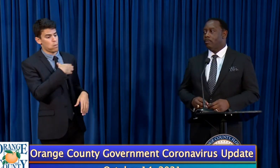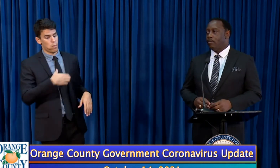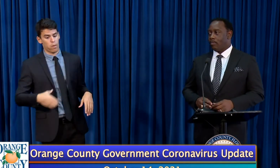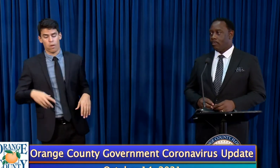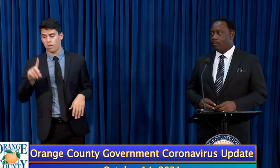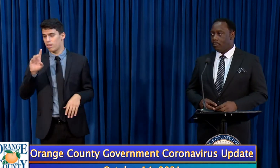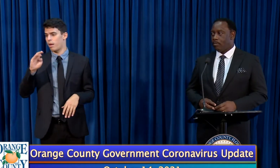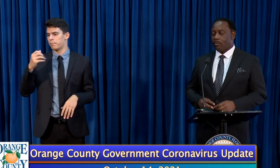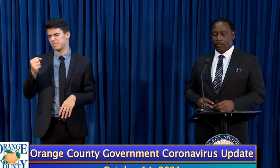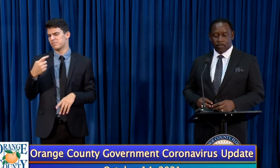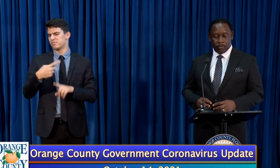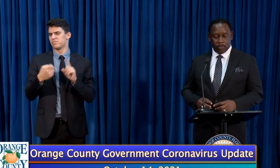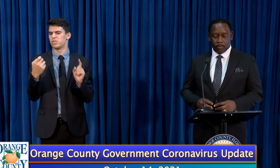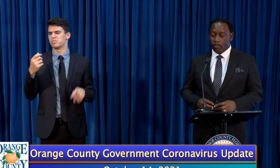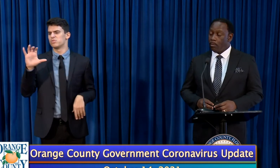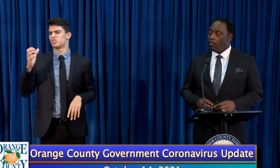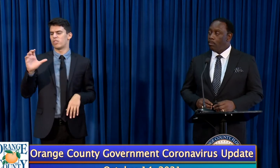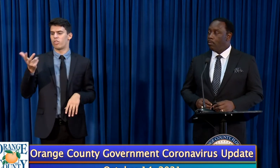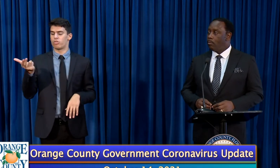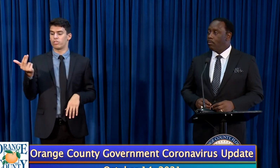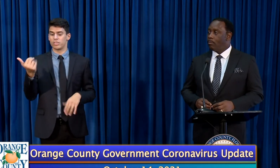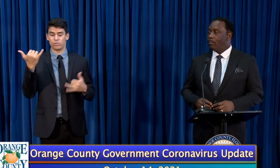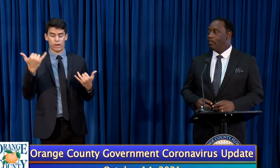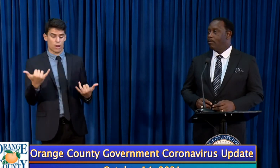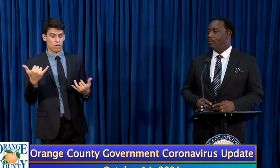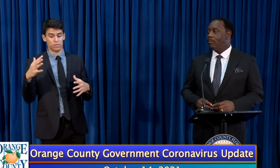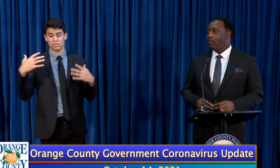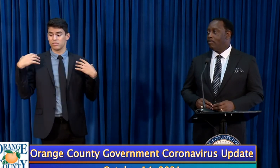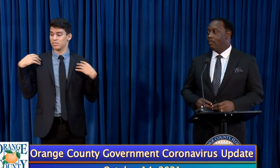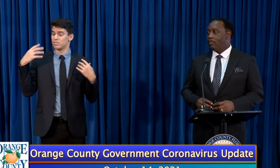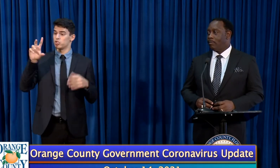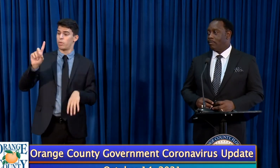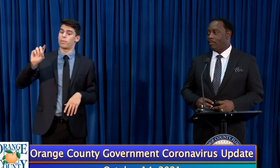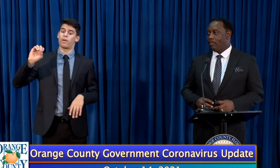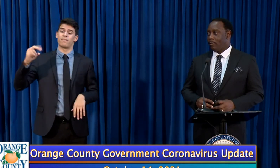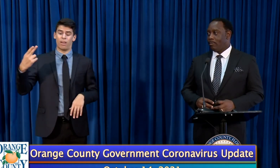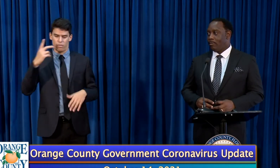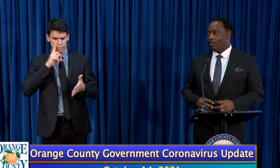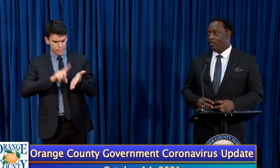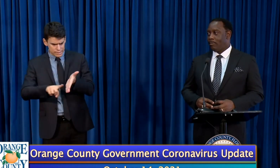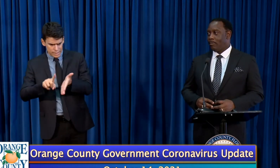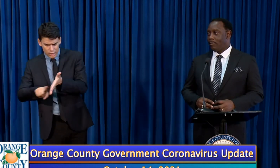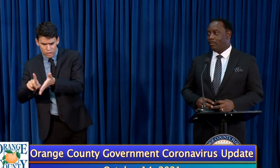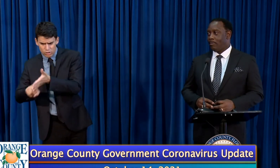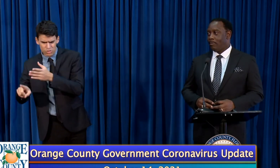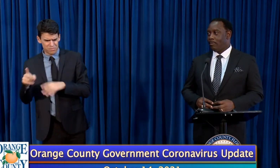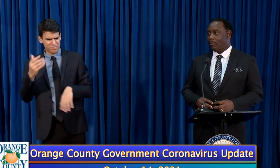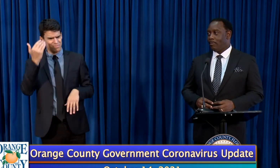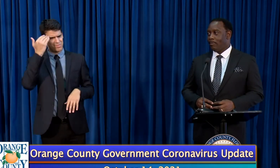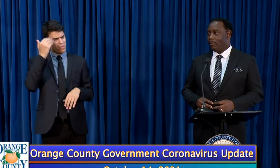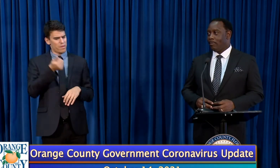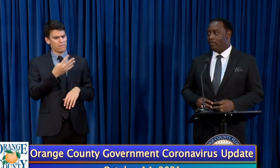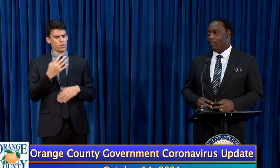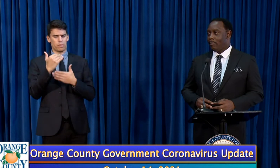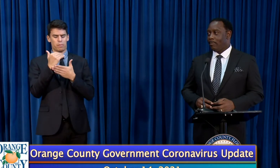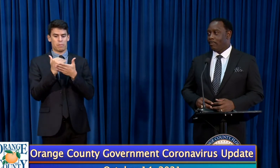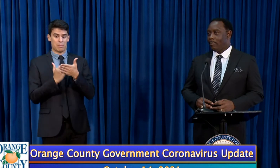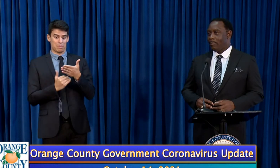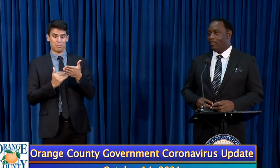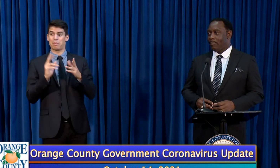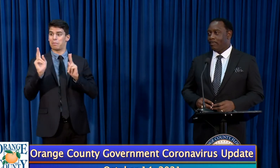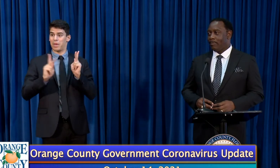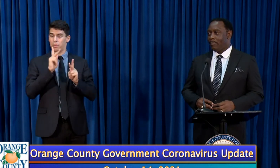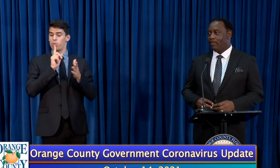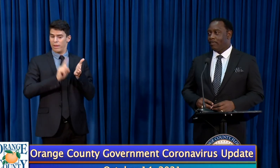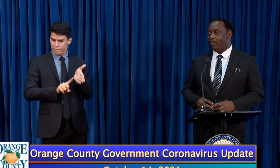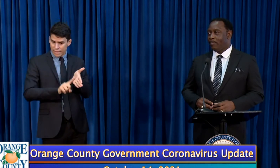Channel 13. As far as the Department of Health investigation with the list of people that was announced last week, have you been told how this investigation